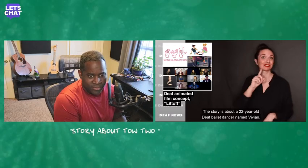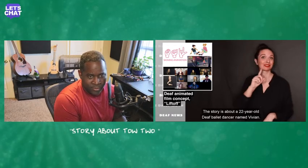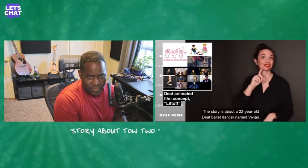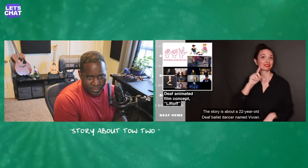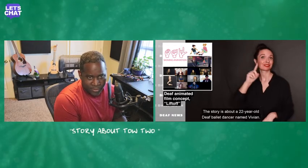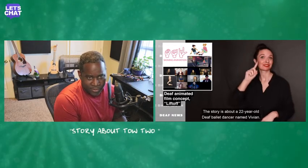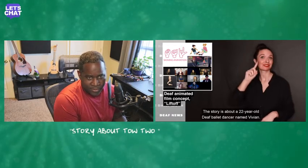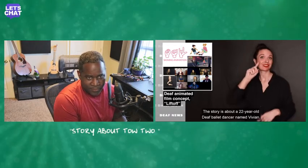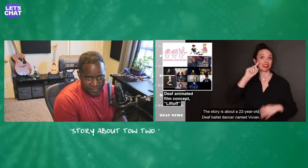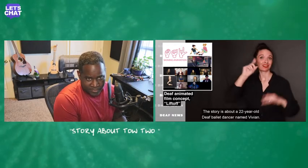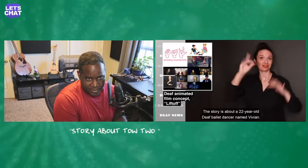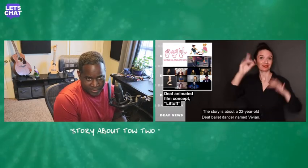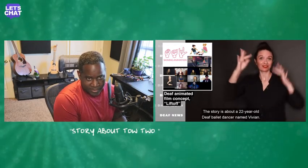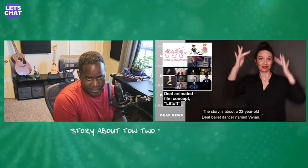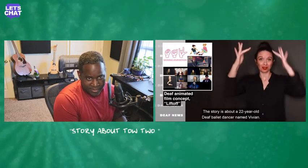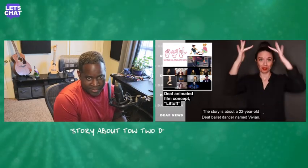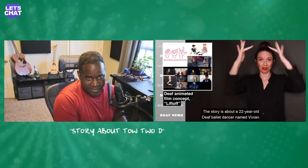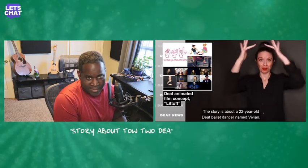Two